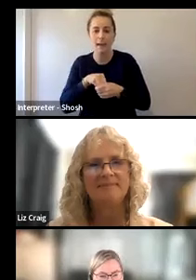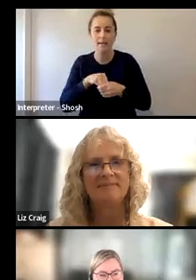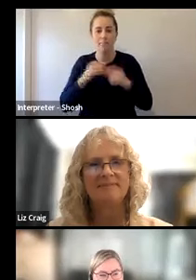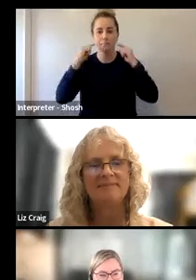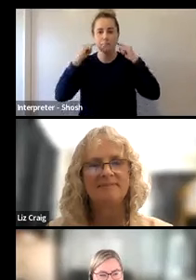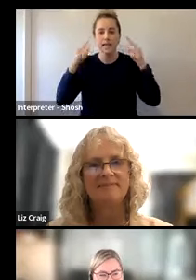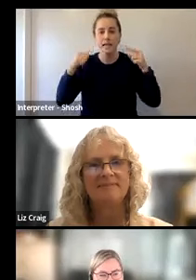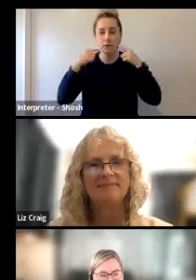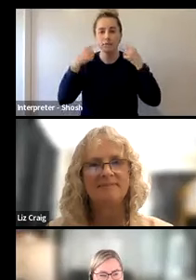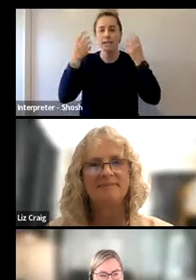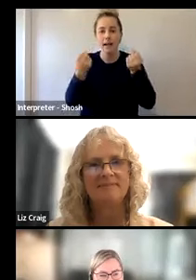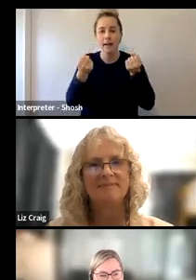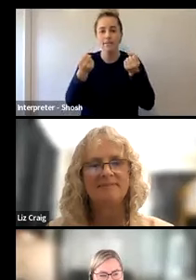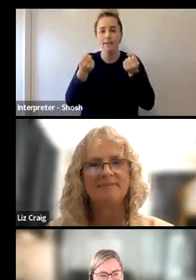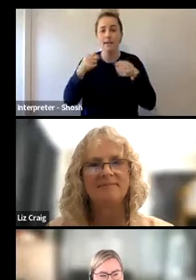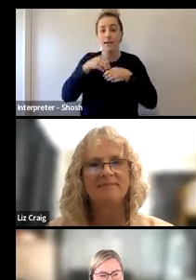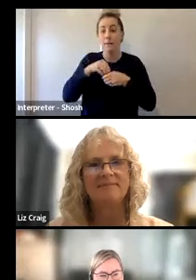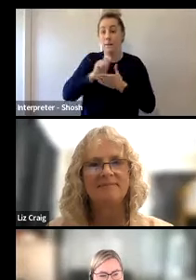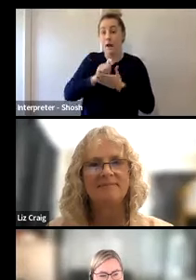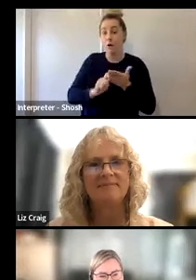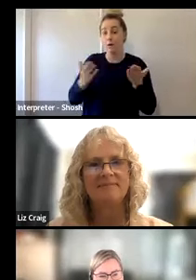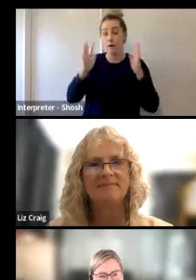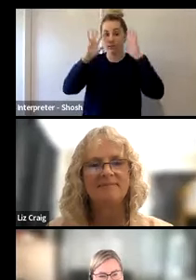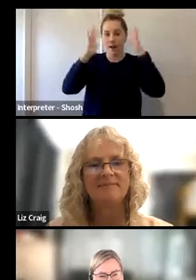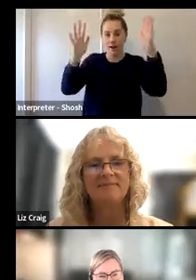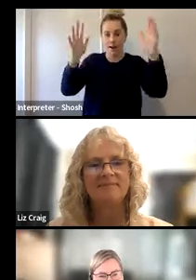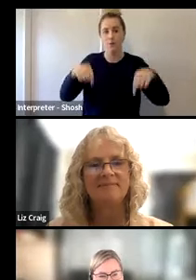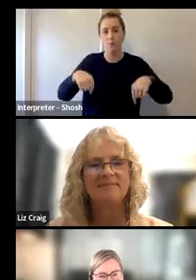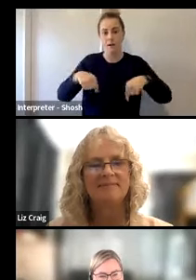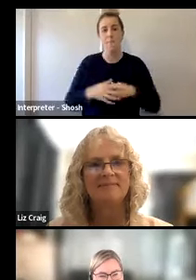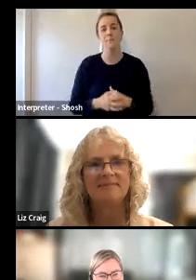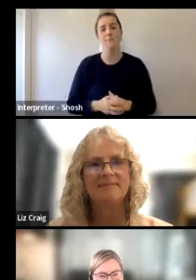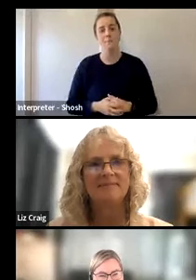earrings, and I'm in my office in Whangarei today.